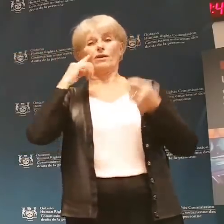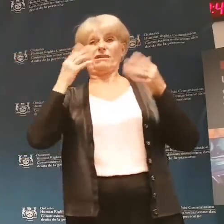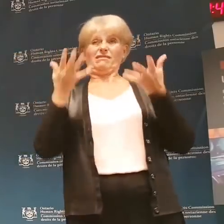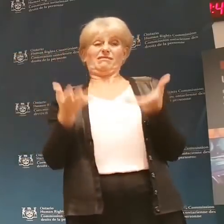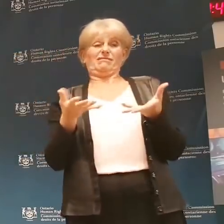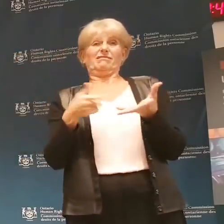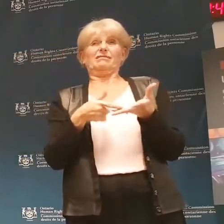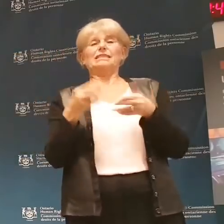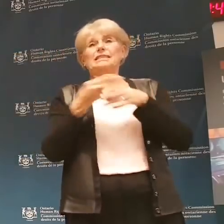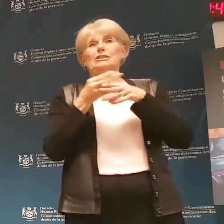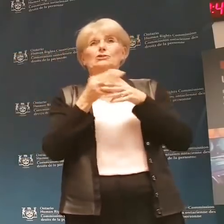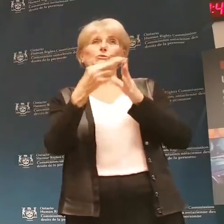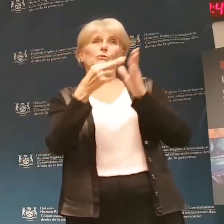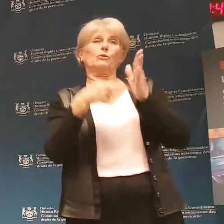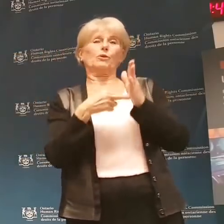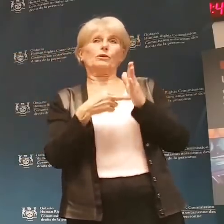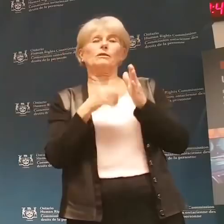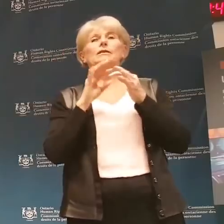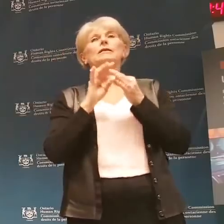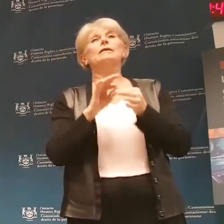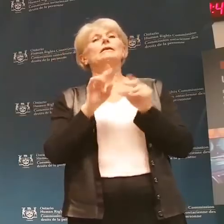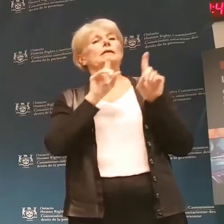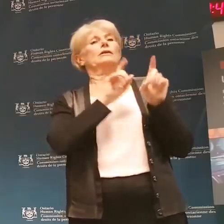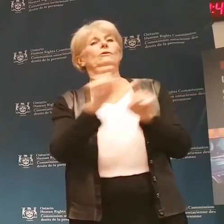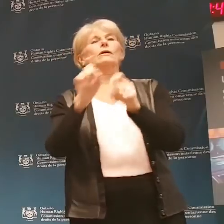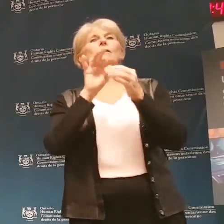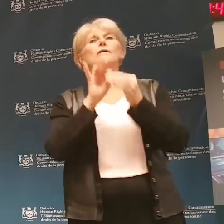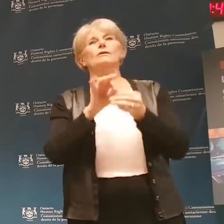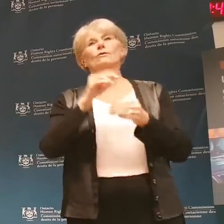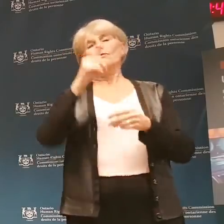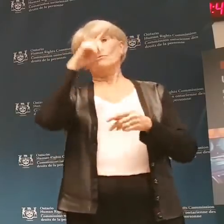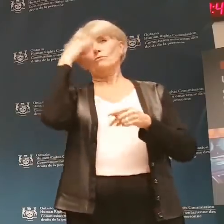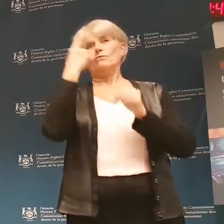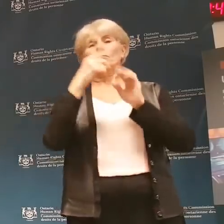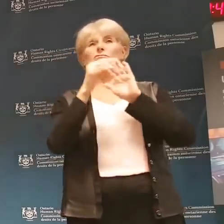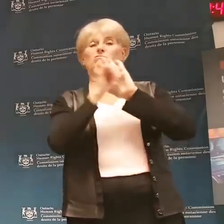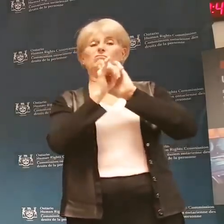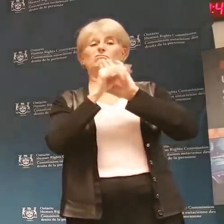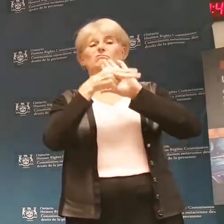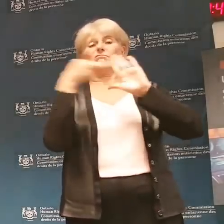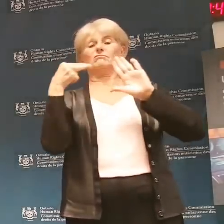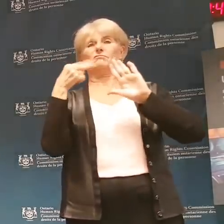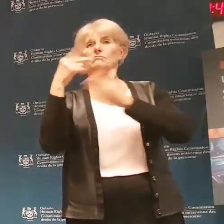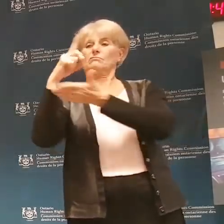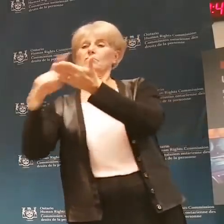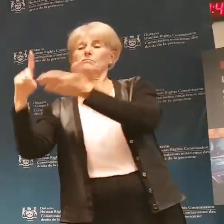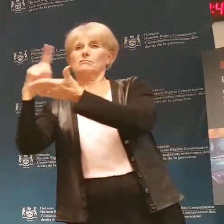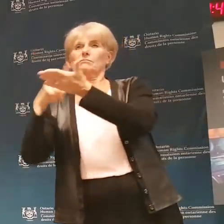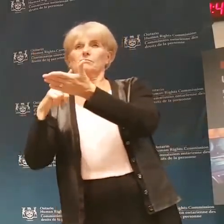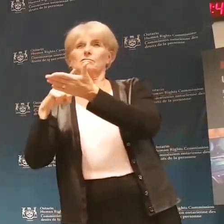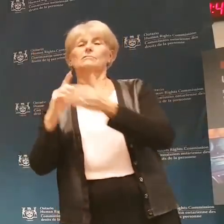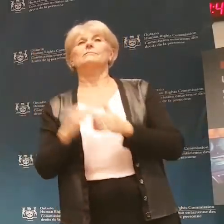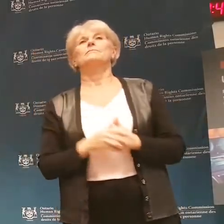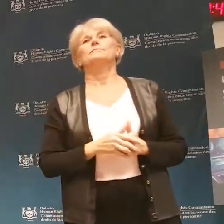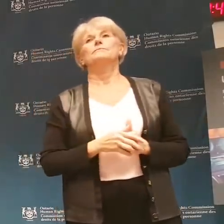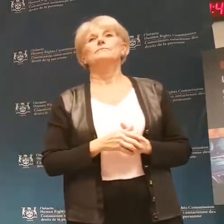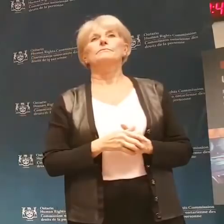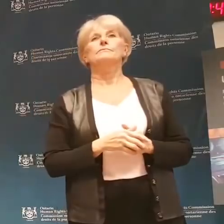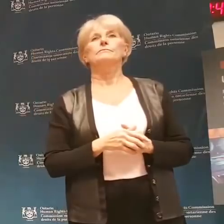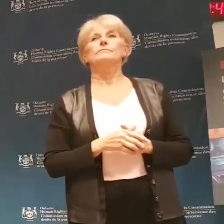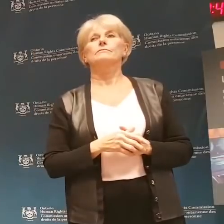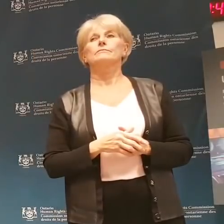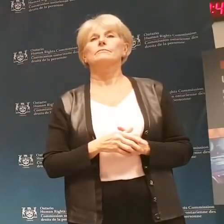interim report on their inquiry into racial profiling and racial discrimination of black